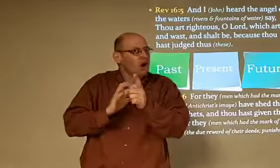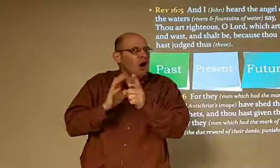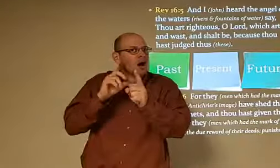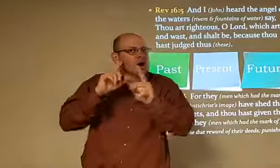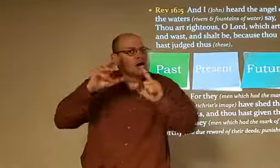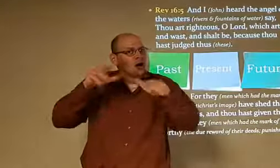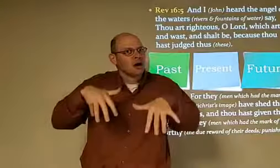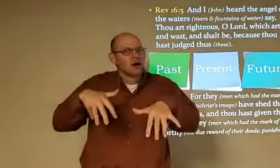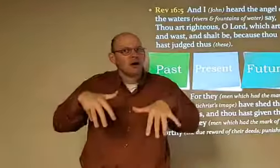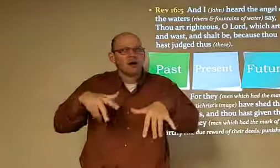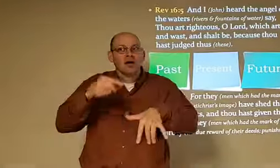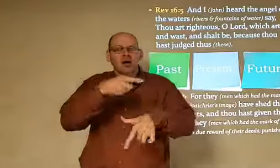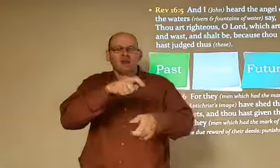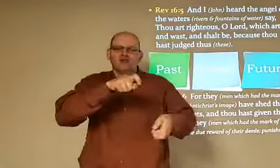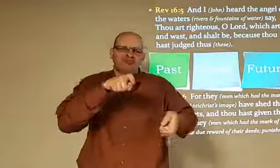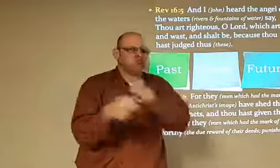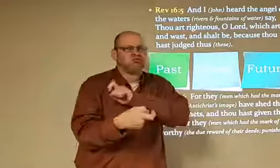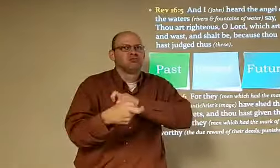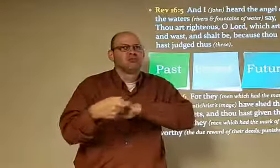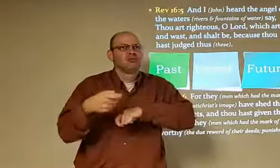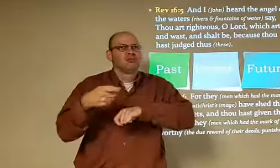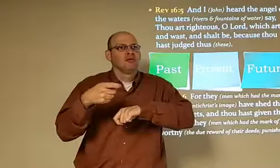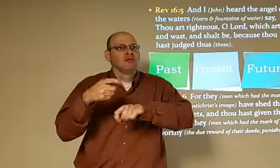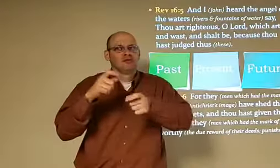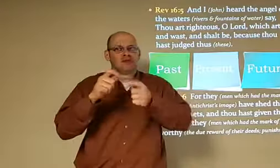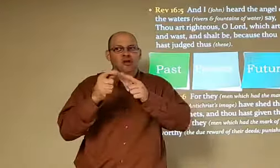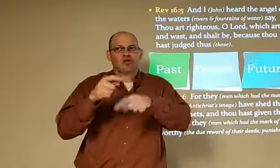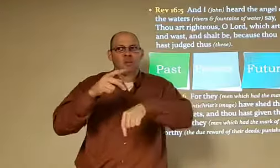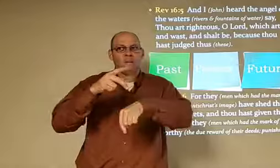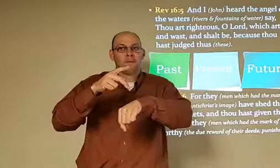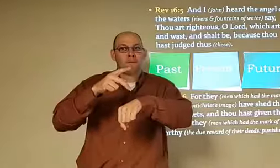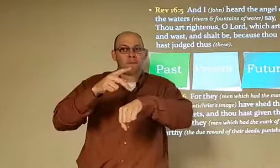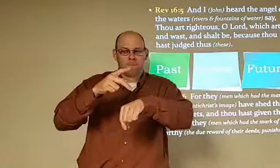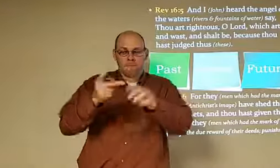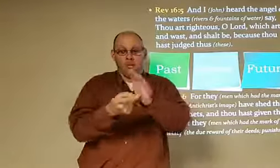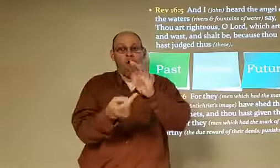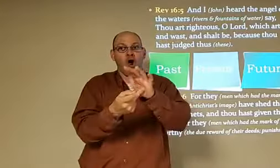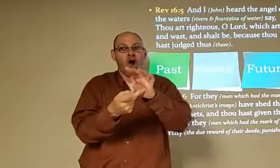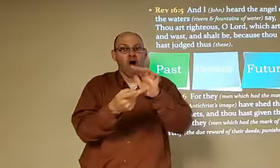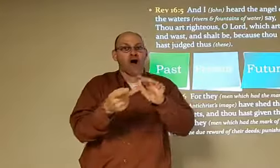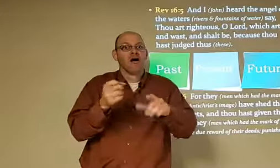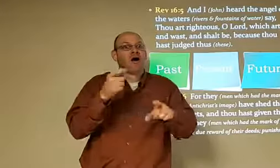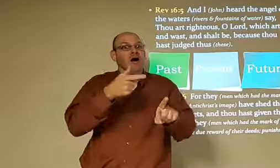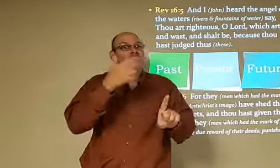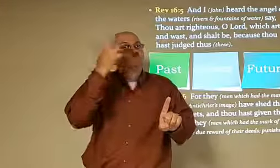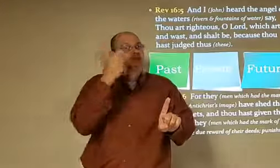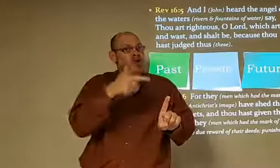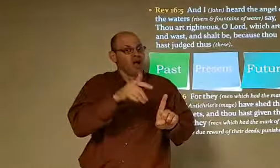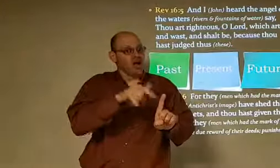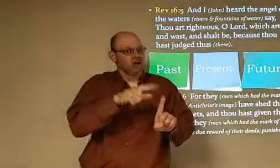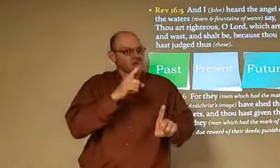that Jesus. He was shocked. And it changed him. And he changed his name from Saul to